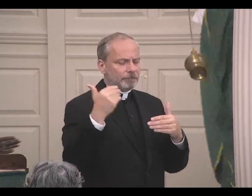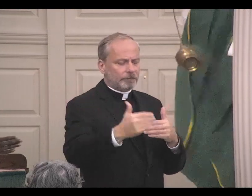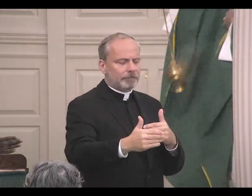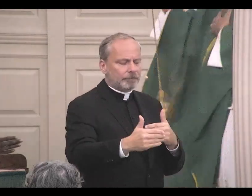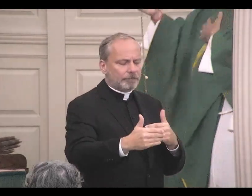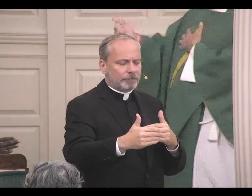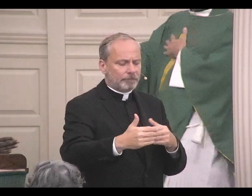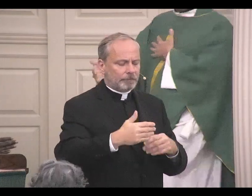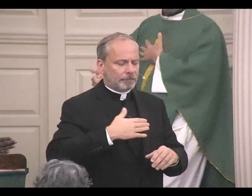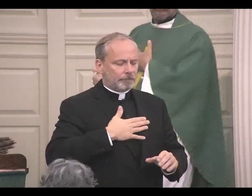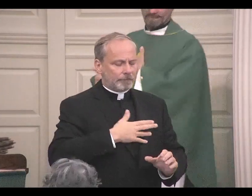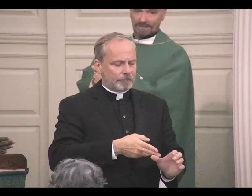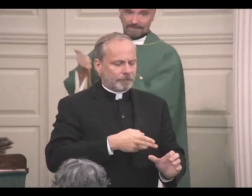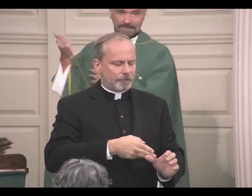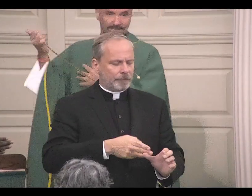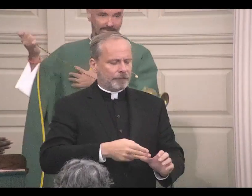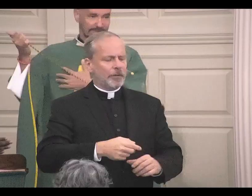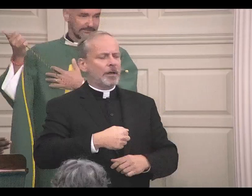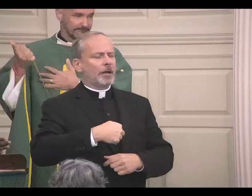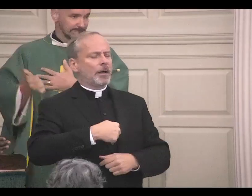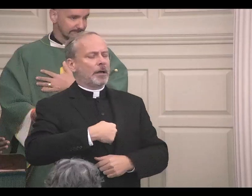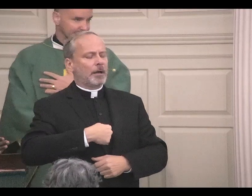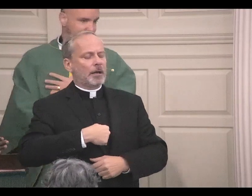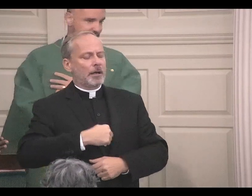I am the salvation of the